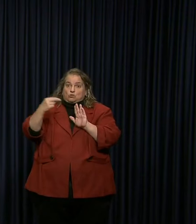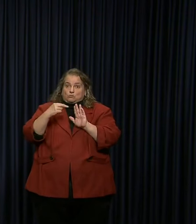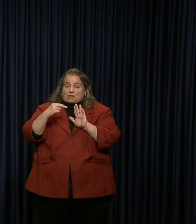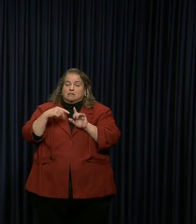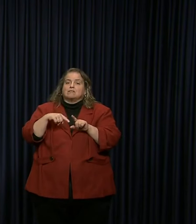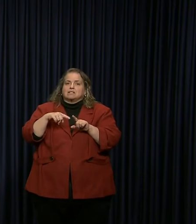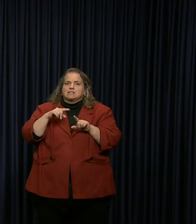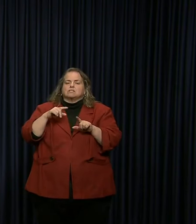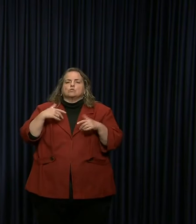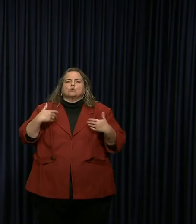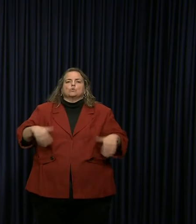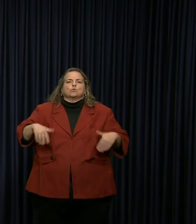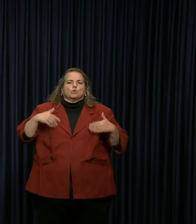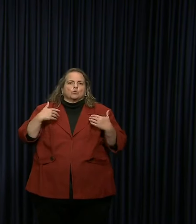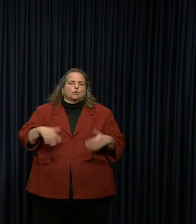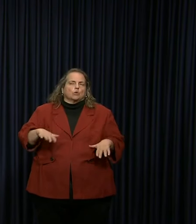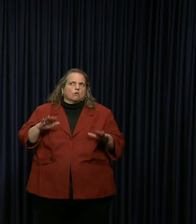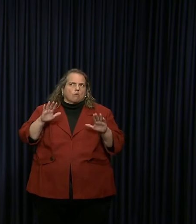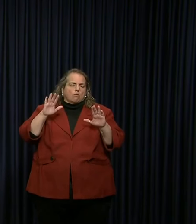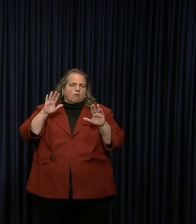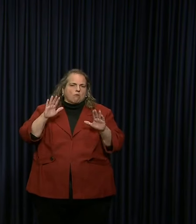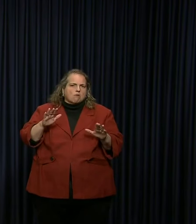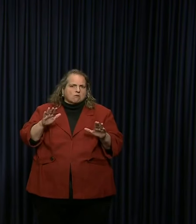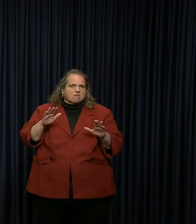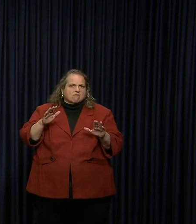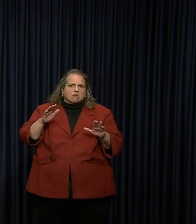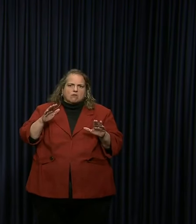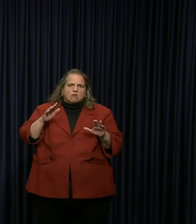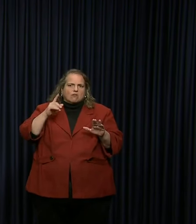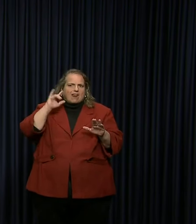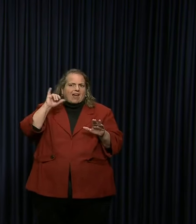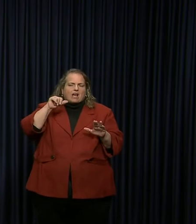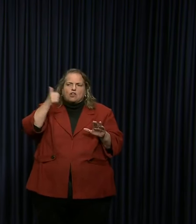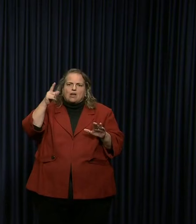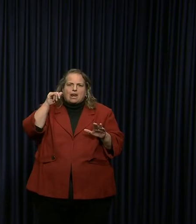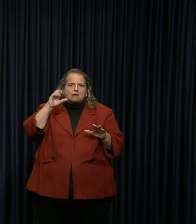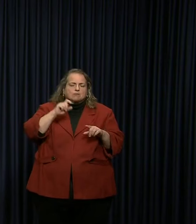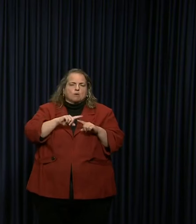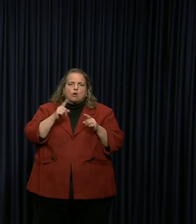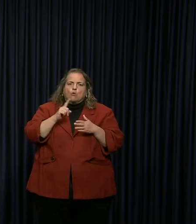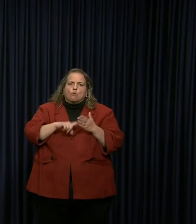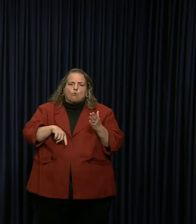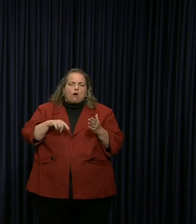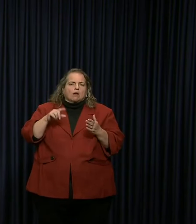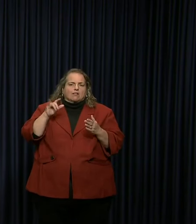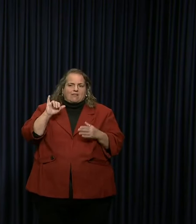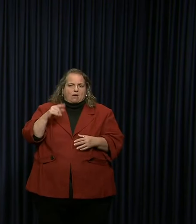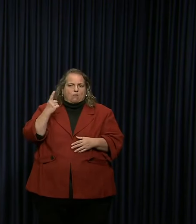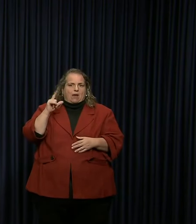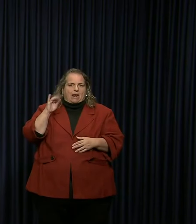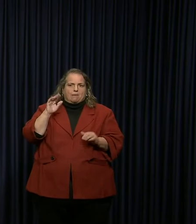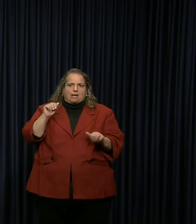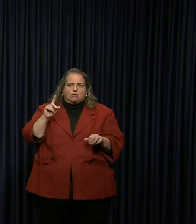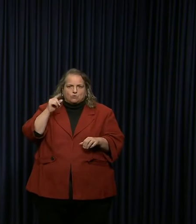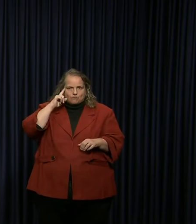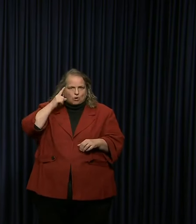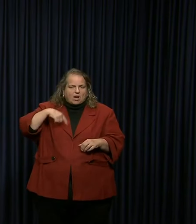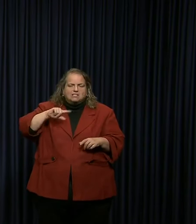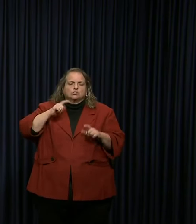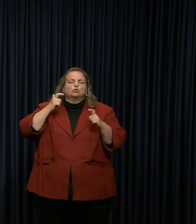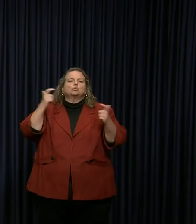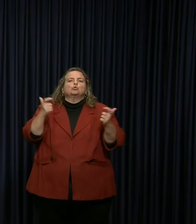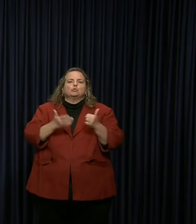this has been a godsend. Just like every other lab, but for what they're able to do with us directly has been a